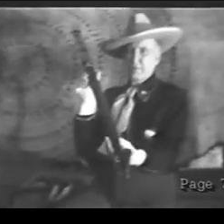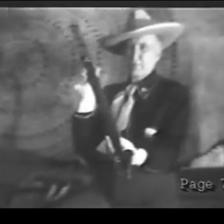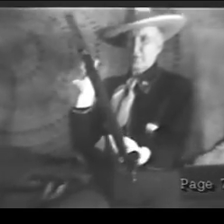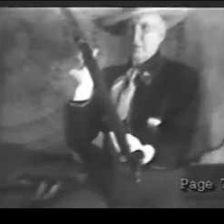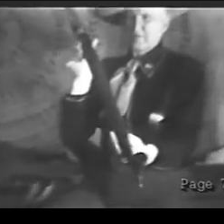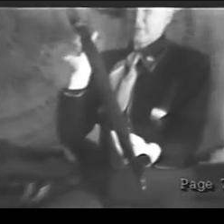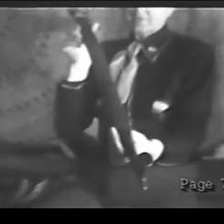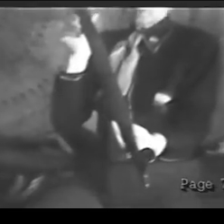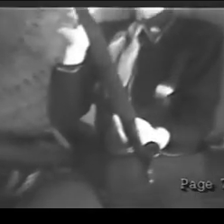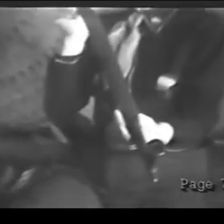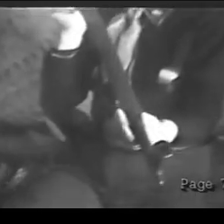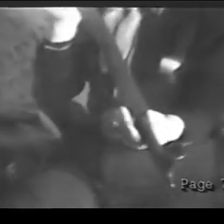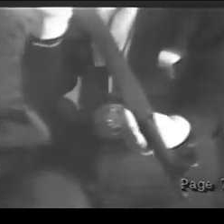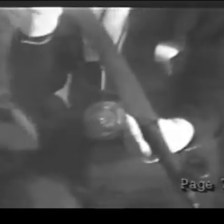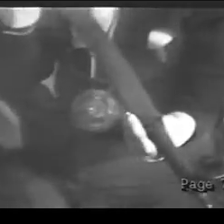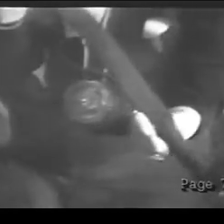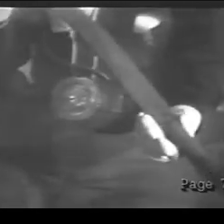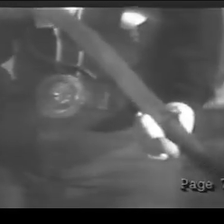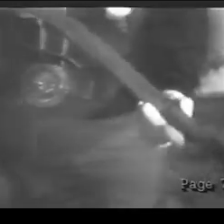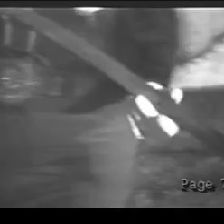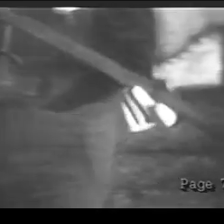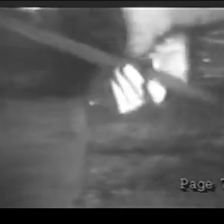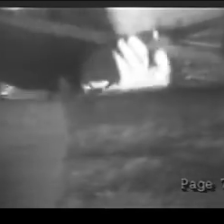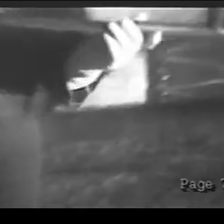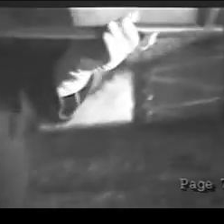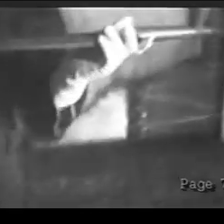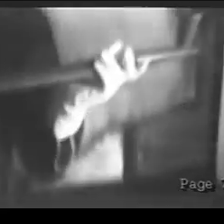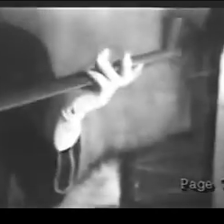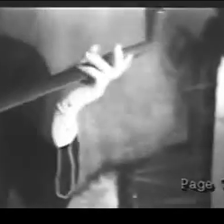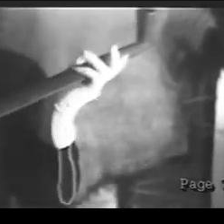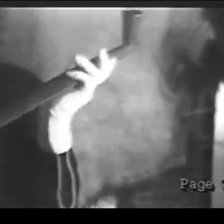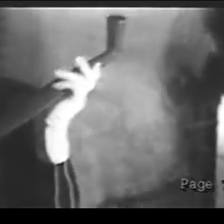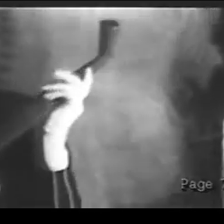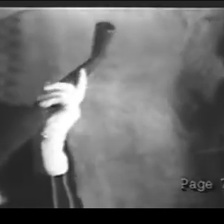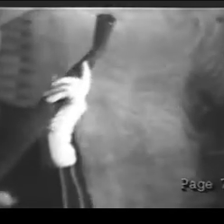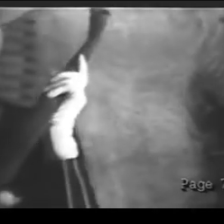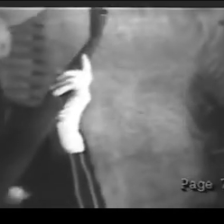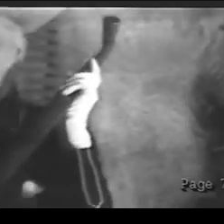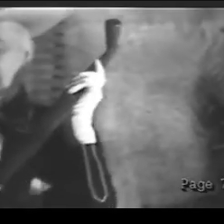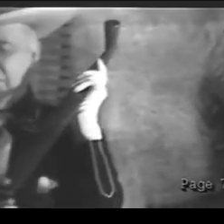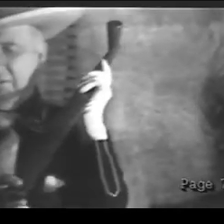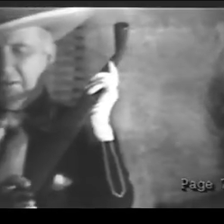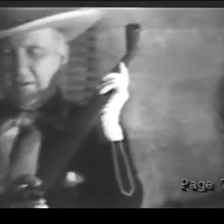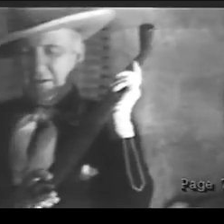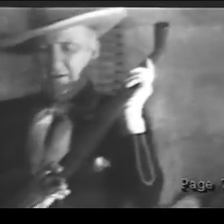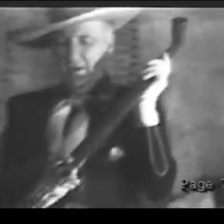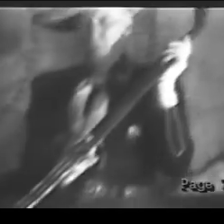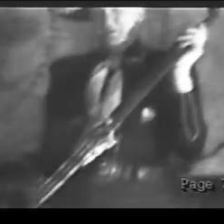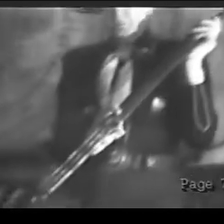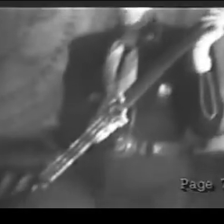Blackfoot ceremonial pipe. You see how long it is, how the stem is ornamented? Now, when they smoke